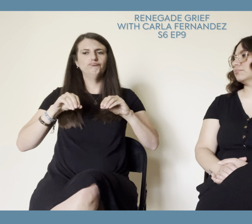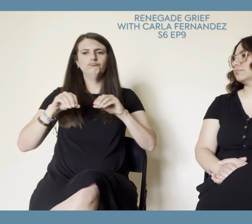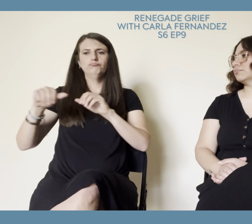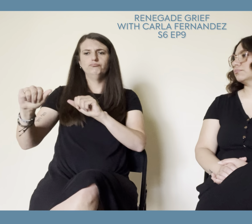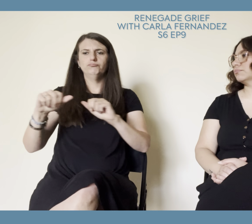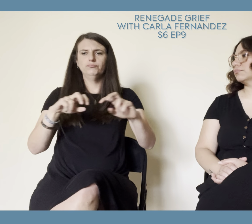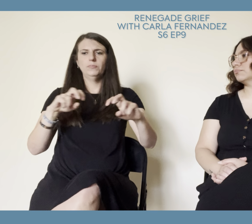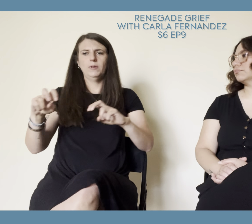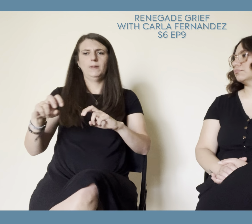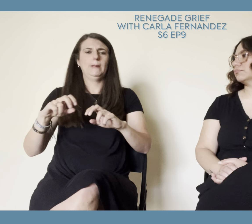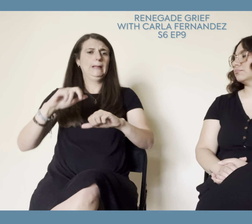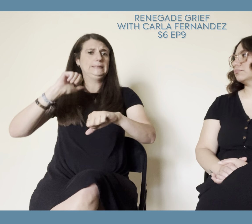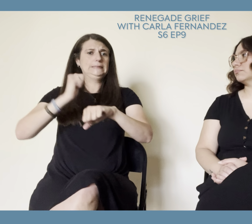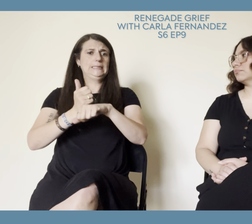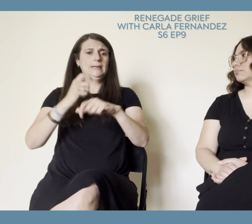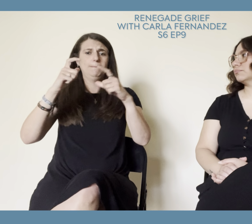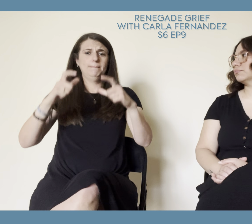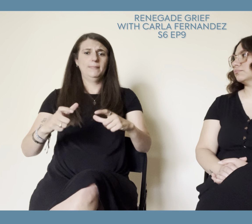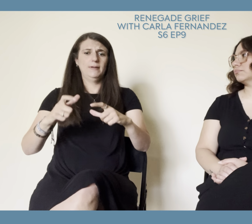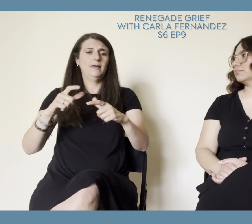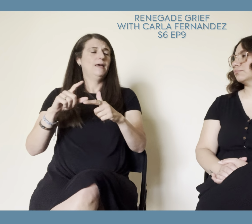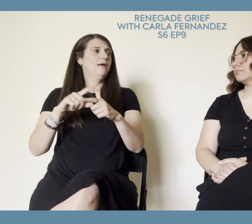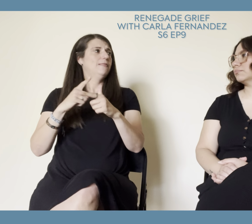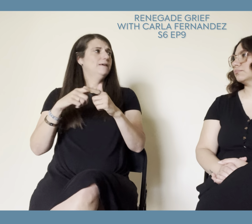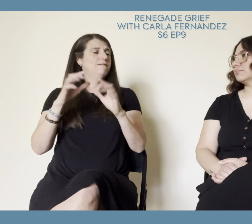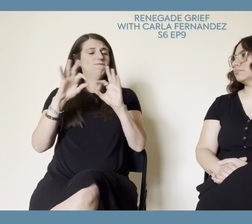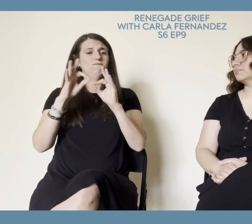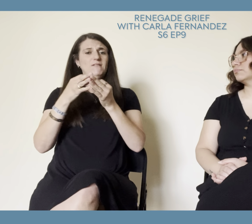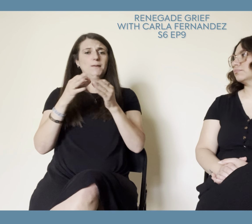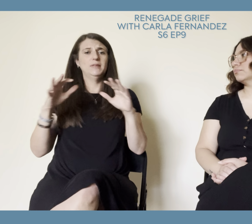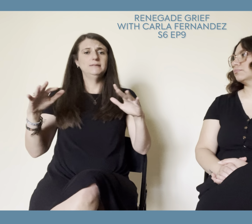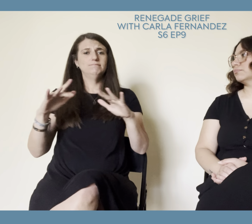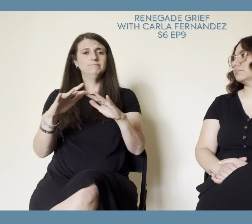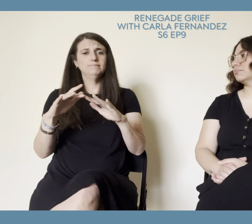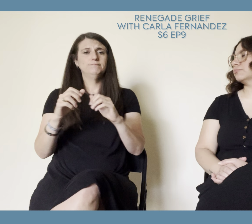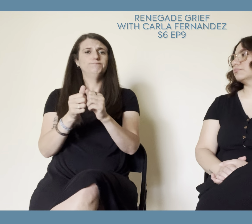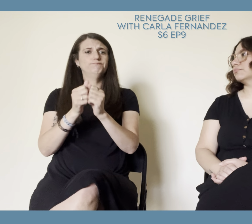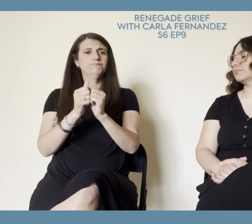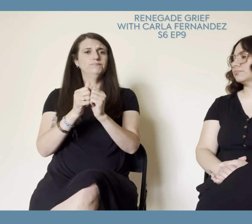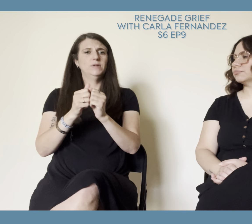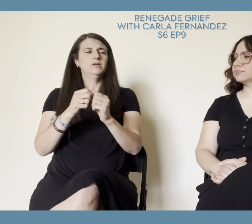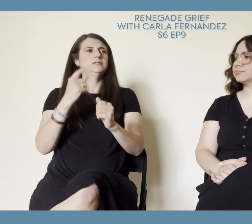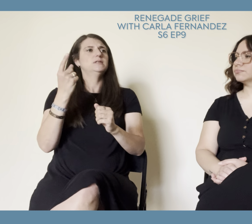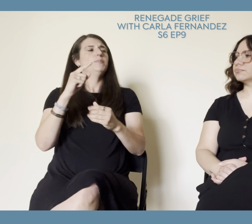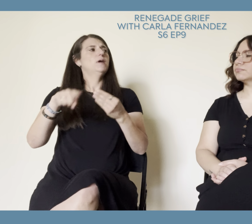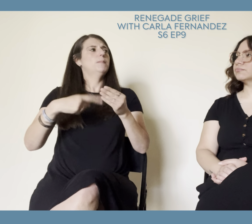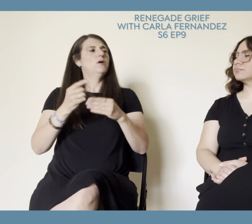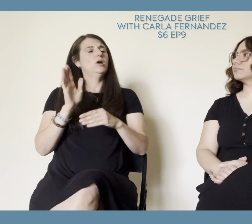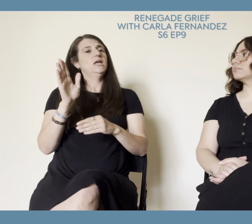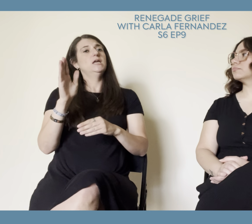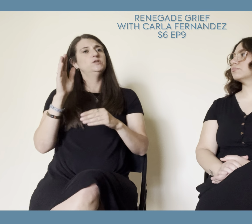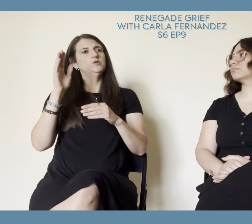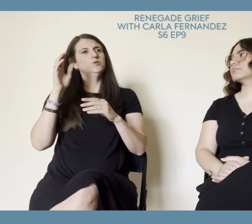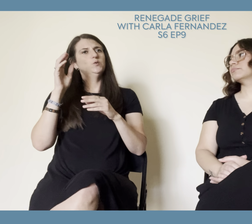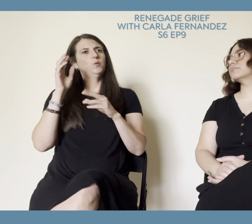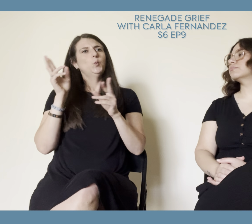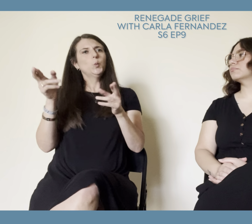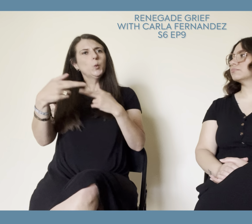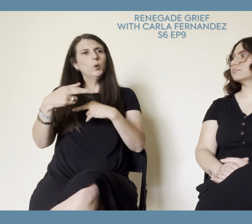the din of a family gathered. And there's something about being in his room and kind of hearing what he would have heard and